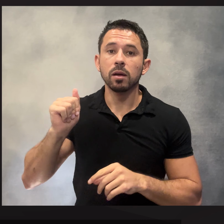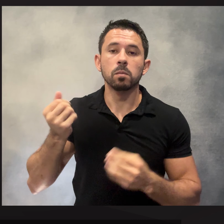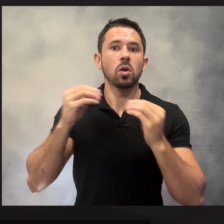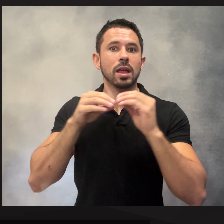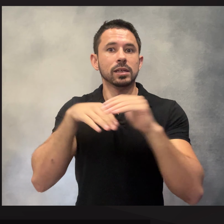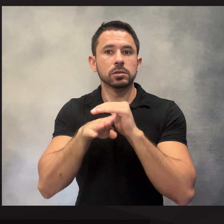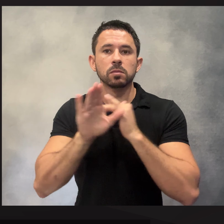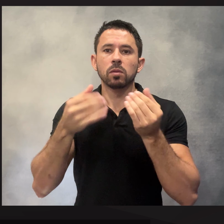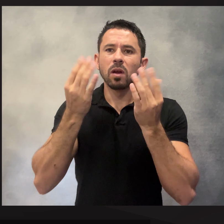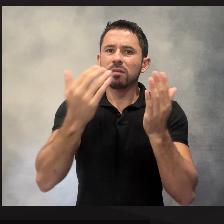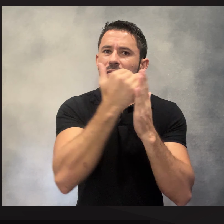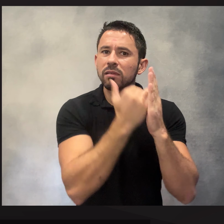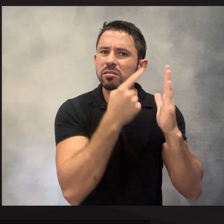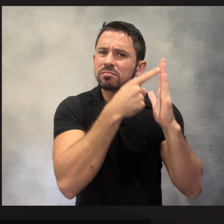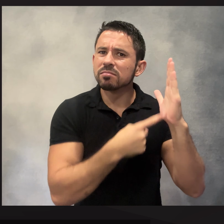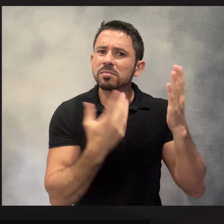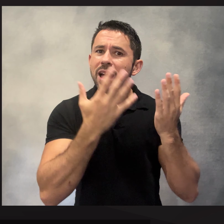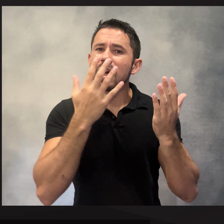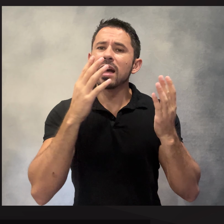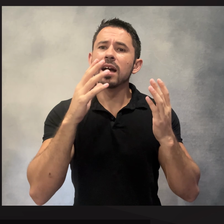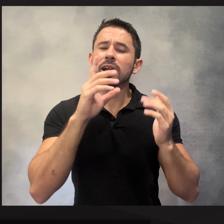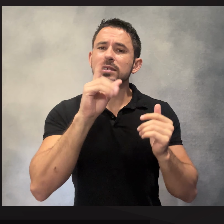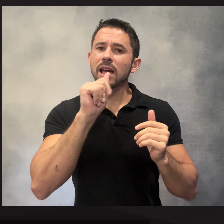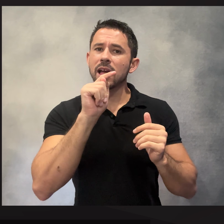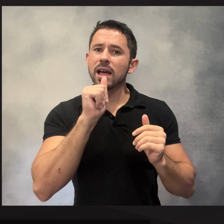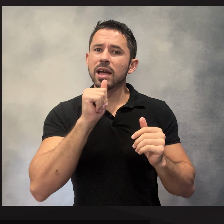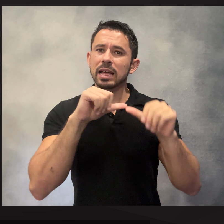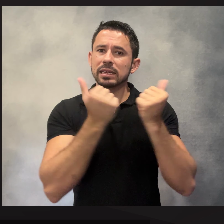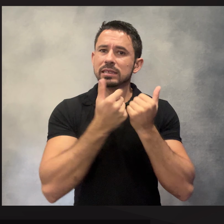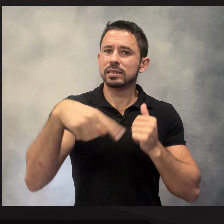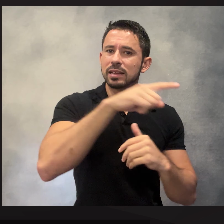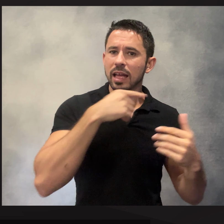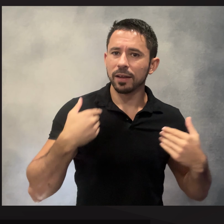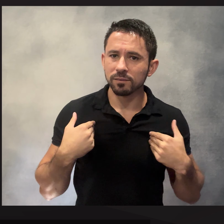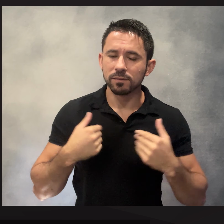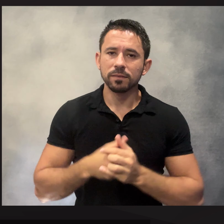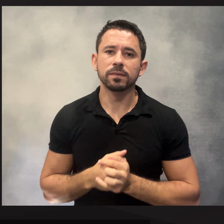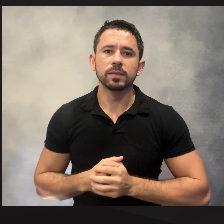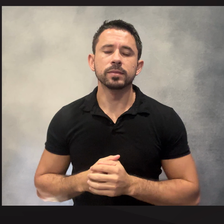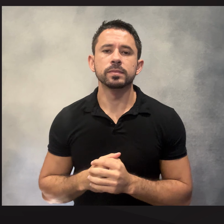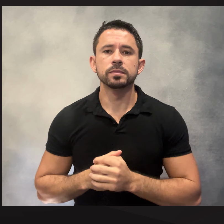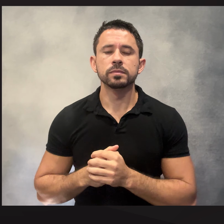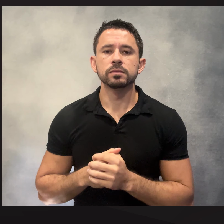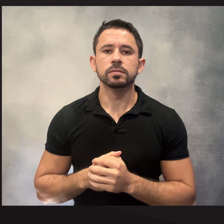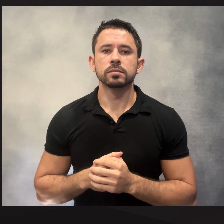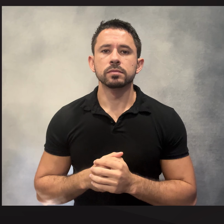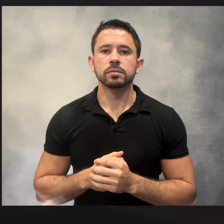more accessible by providing a listing of what data agencies have.